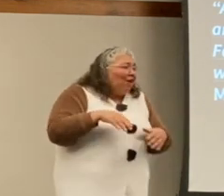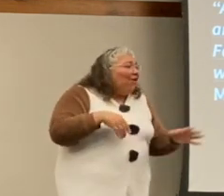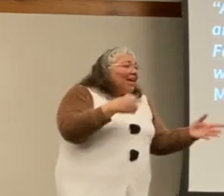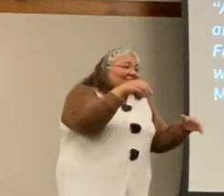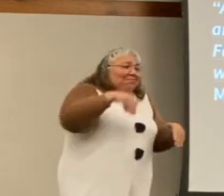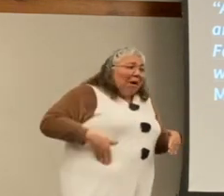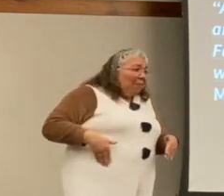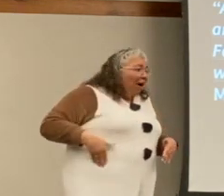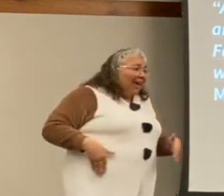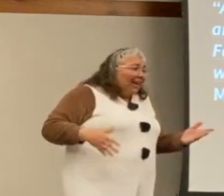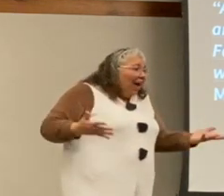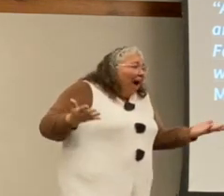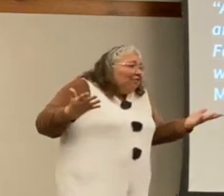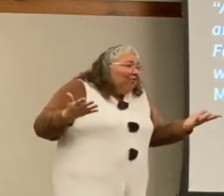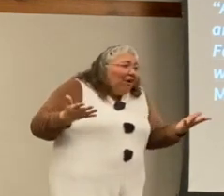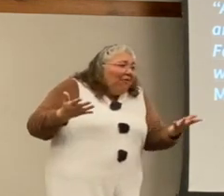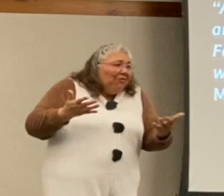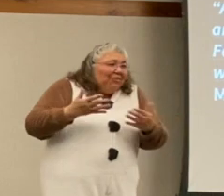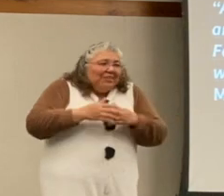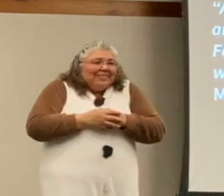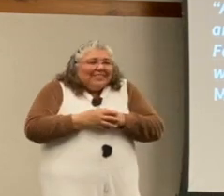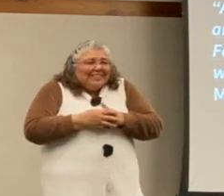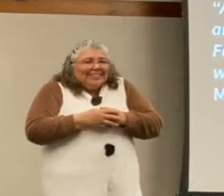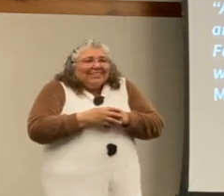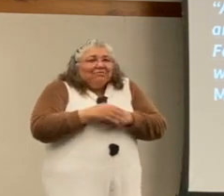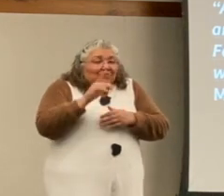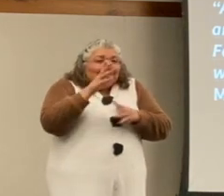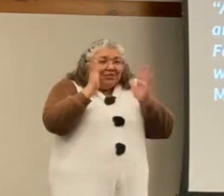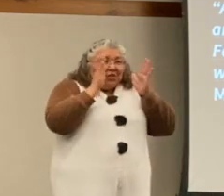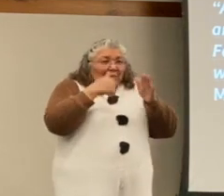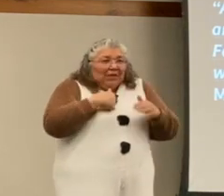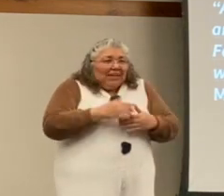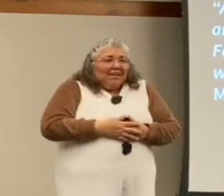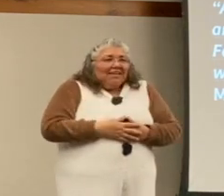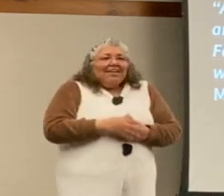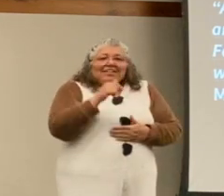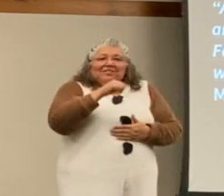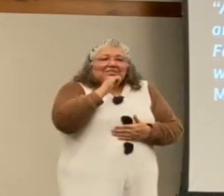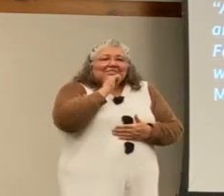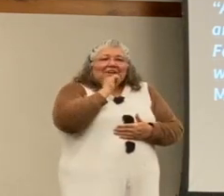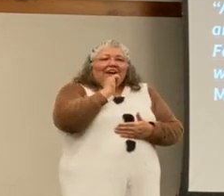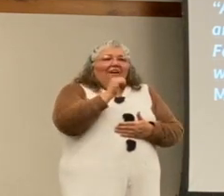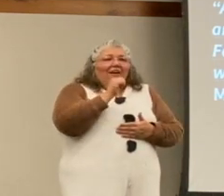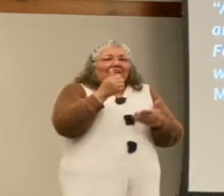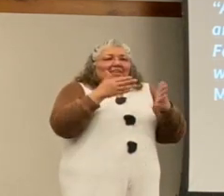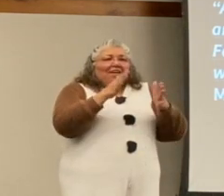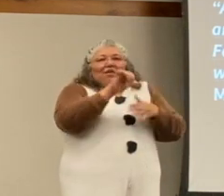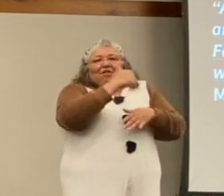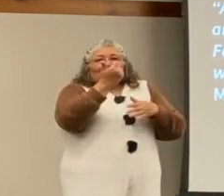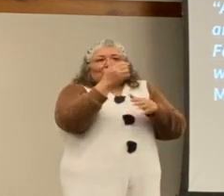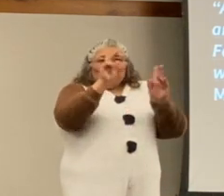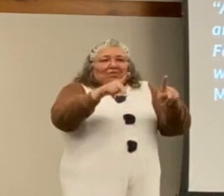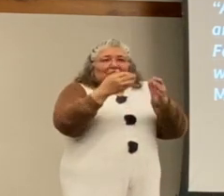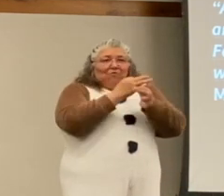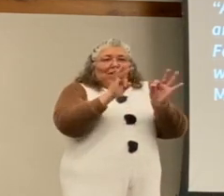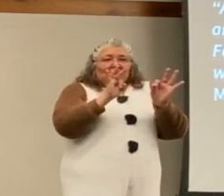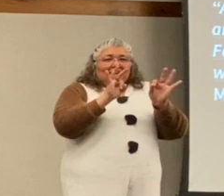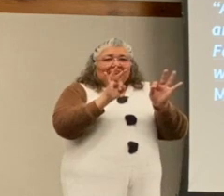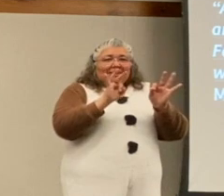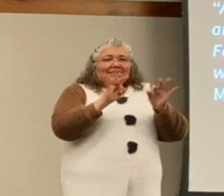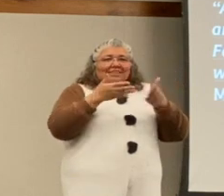person free, it sets you free. Did you hear me? It doesn't set the other person free, it sets you